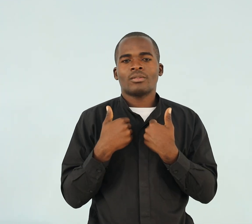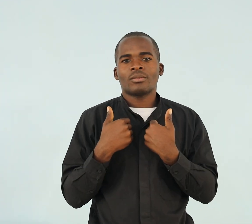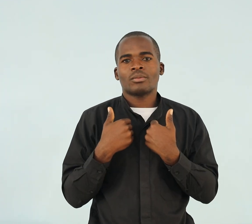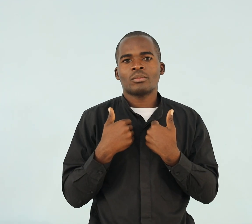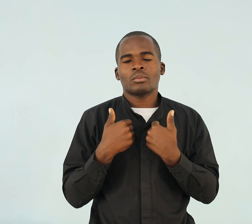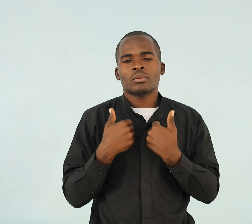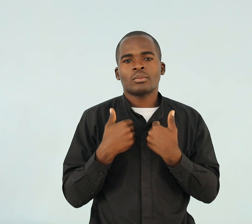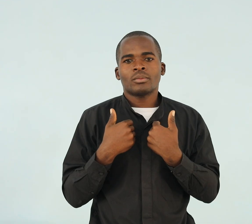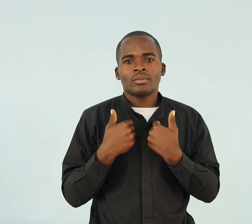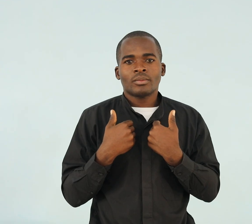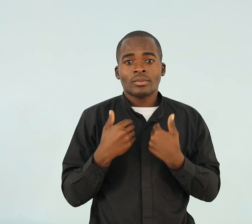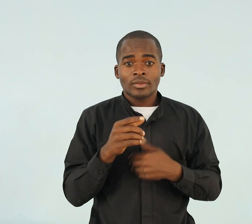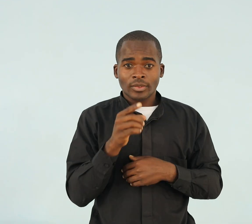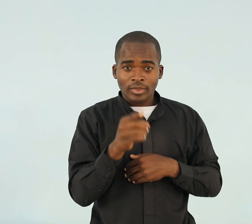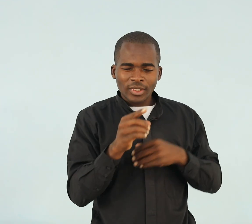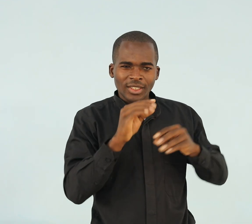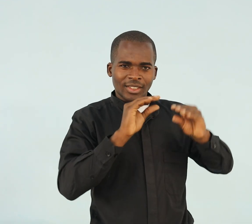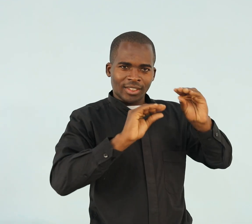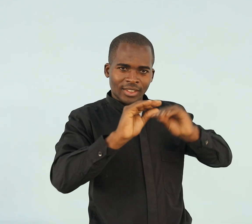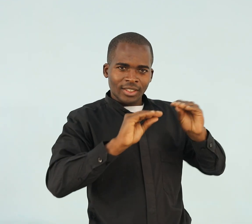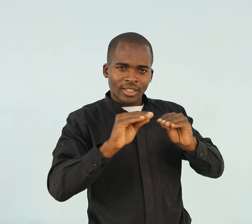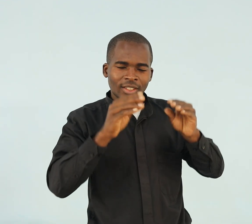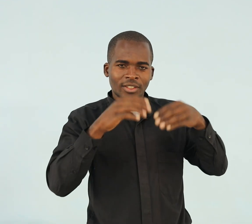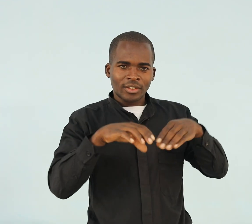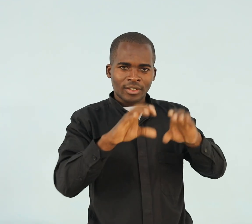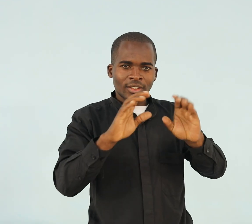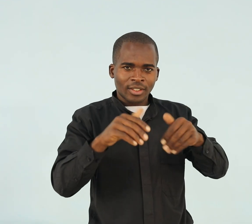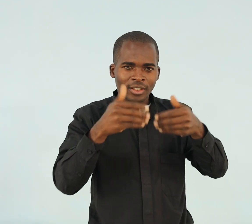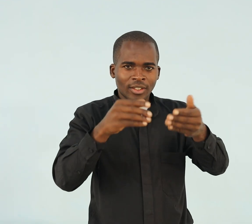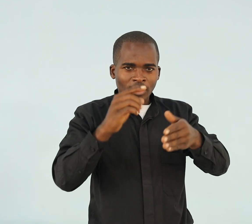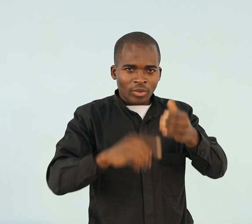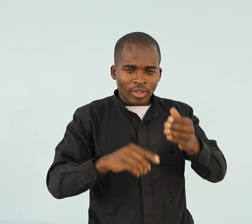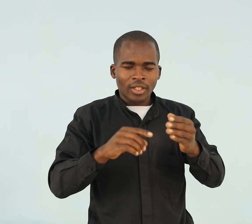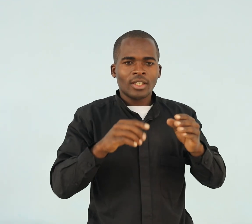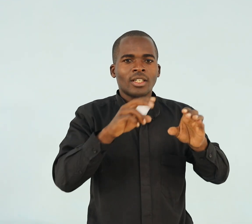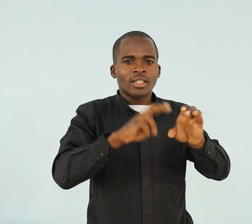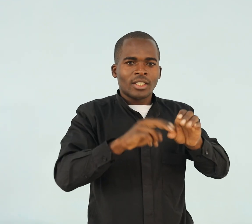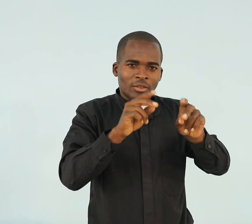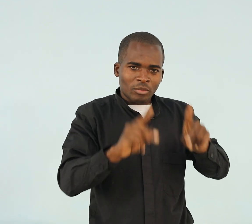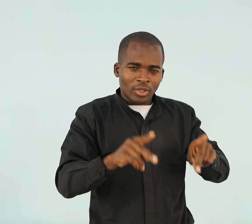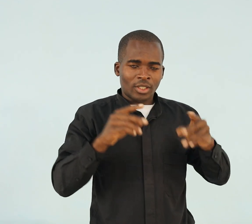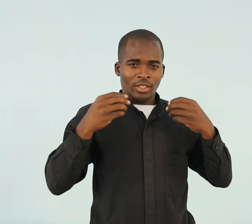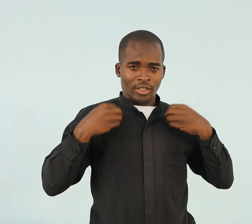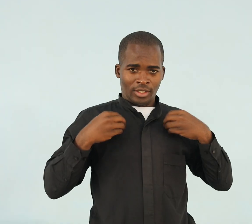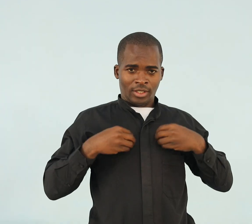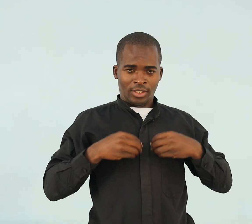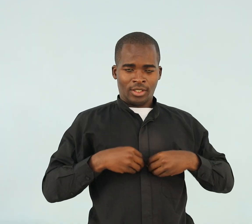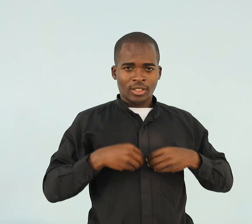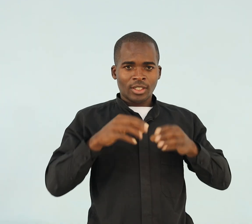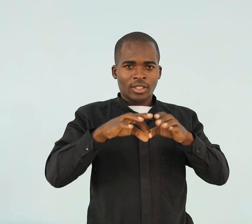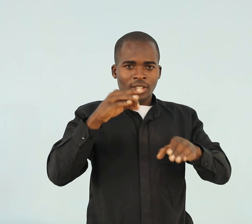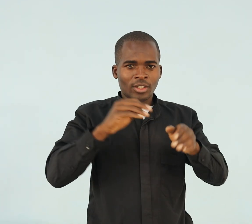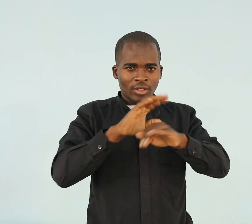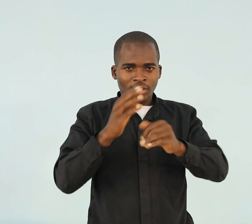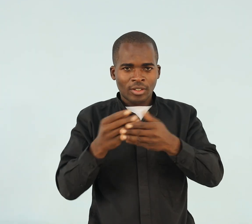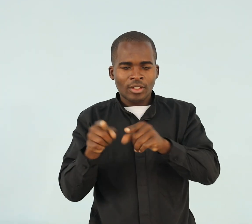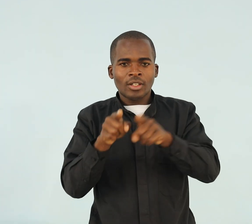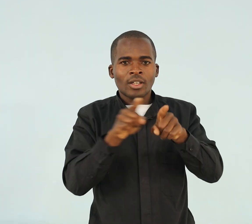The amendment further provides that mayors and chairpersons will be elected directly by voters